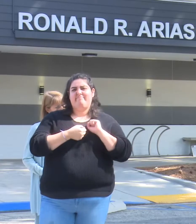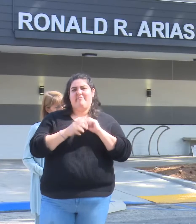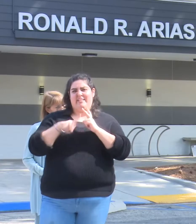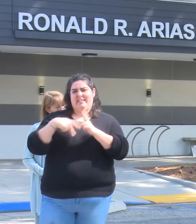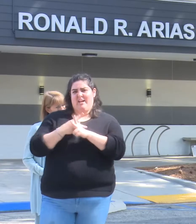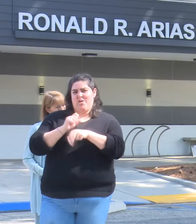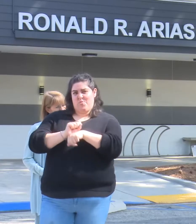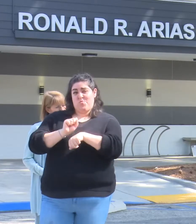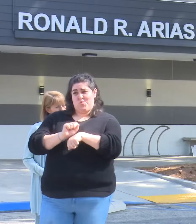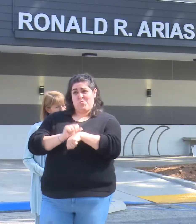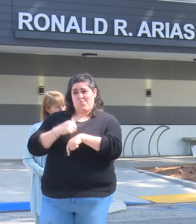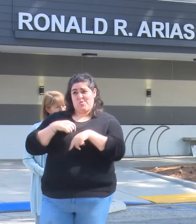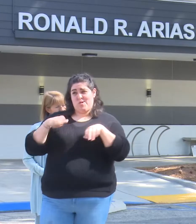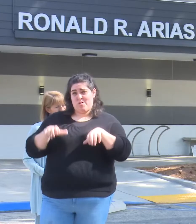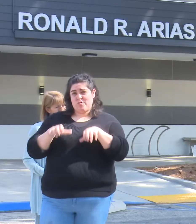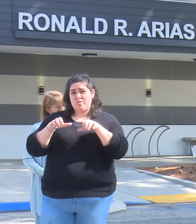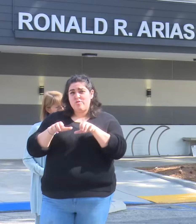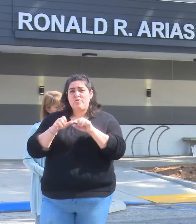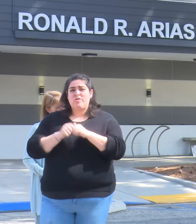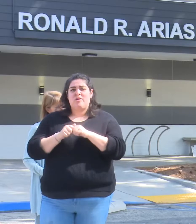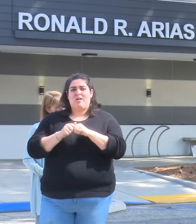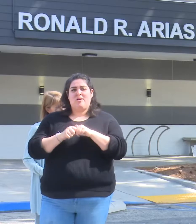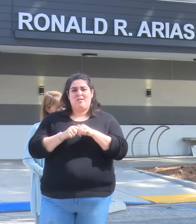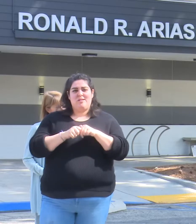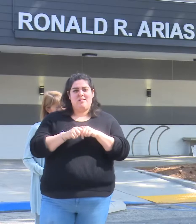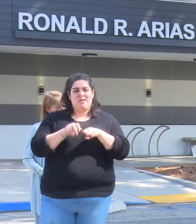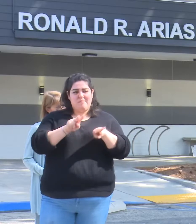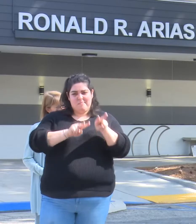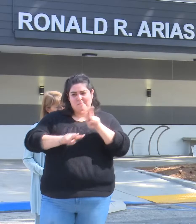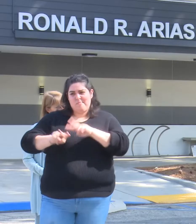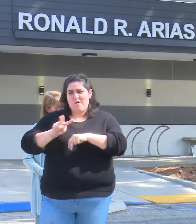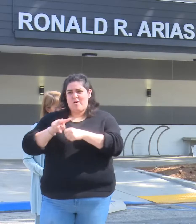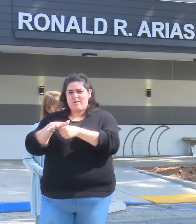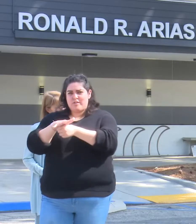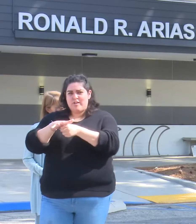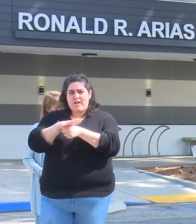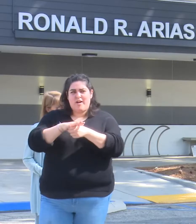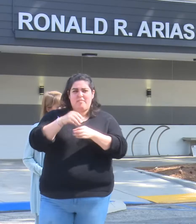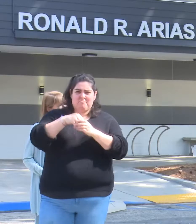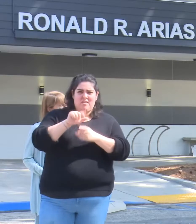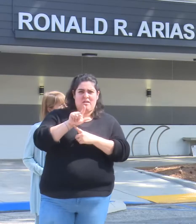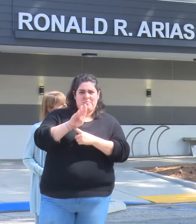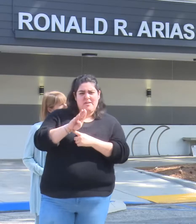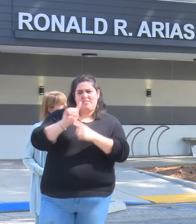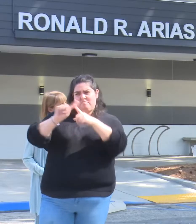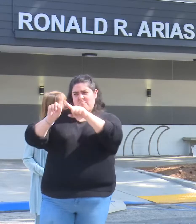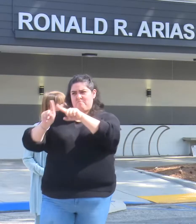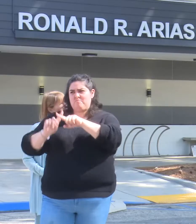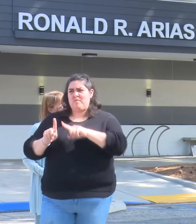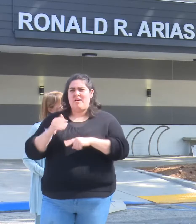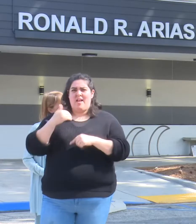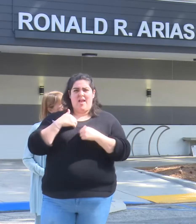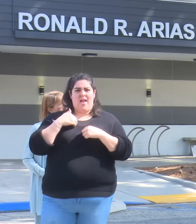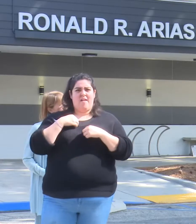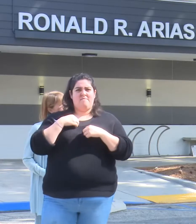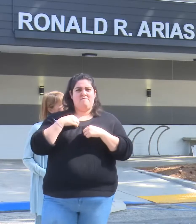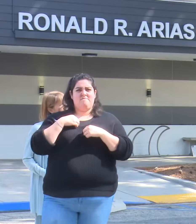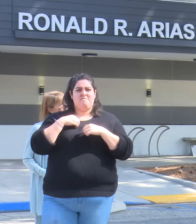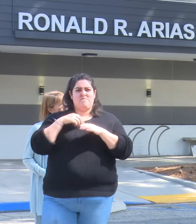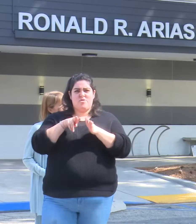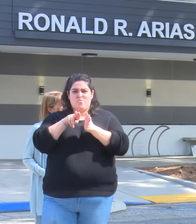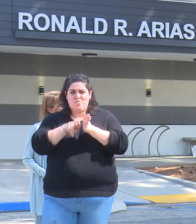do in monitoring sites in Long Beach and other areas where there are burials that are